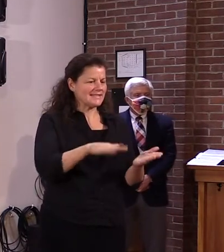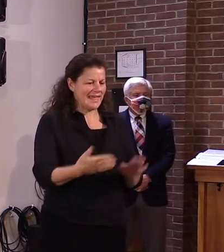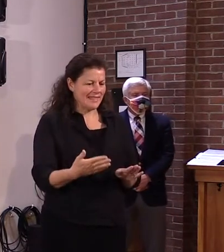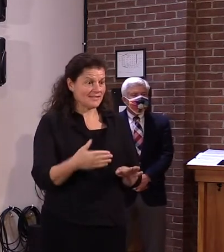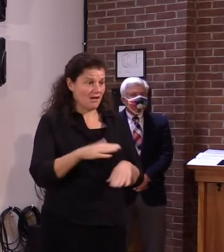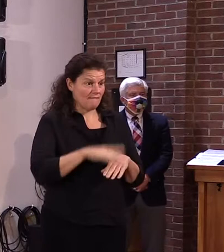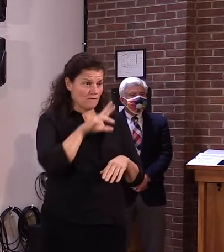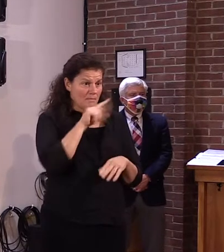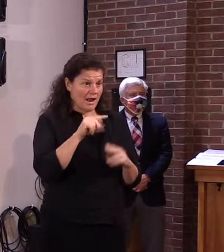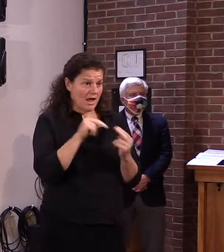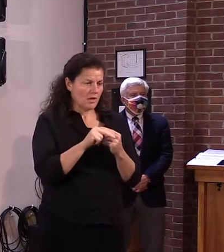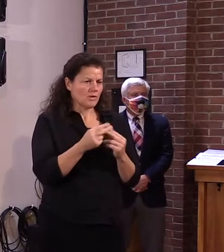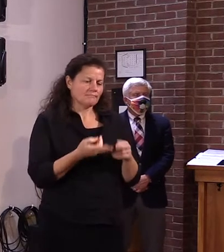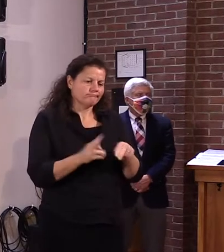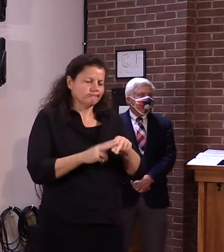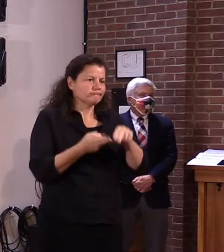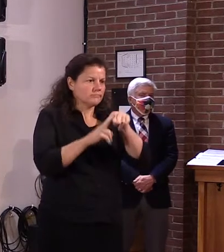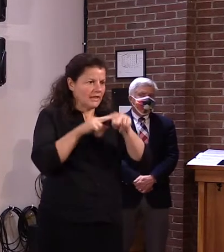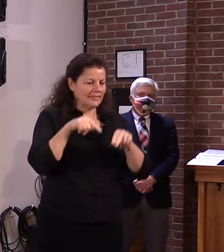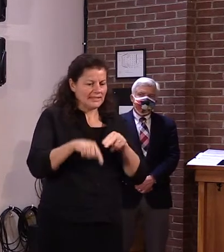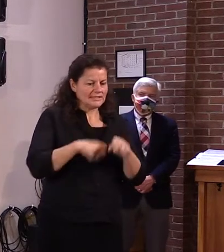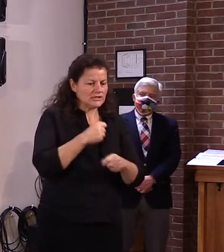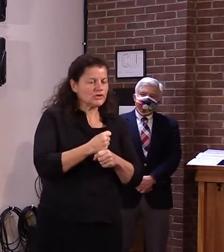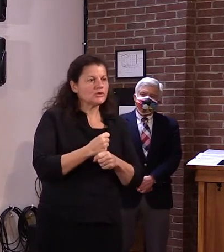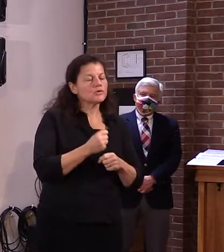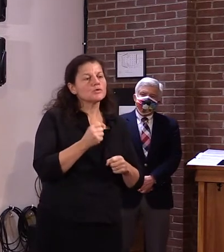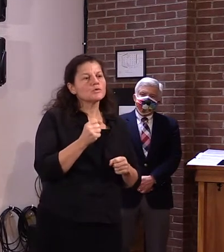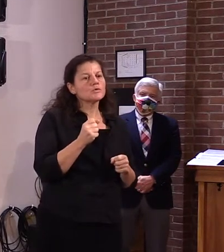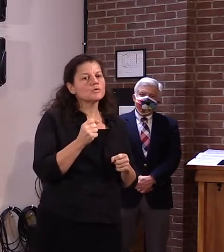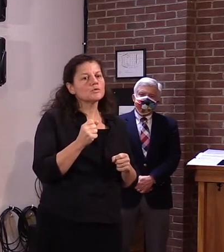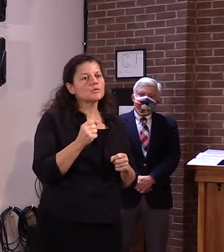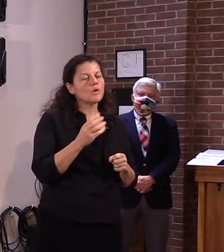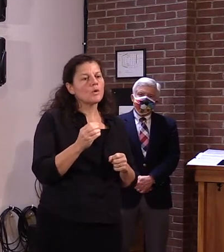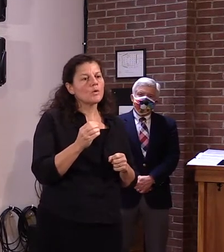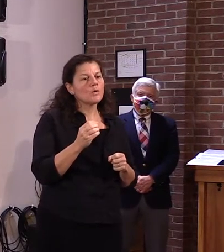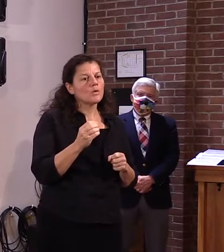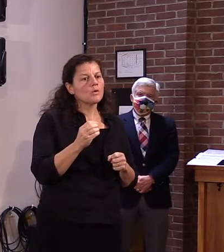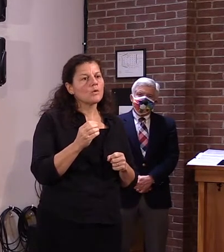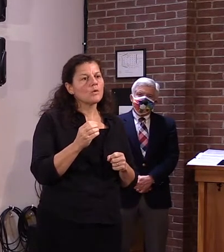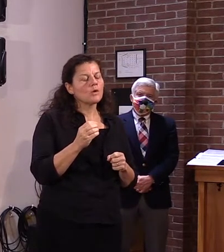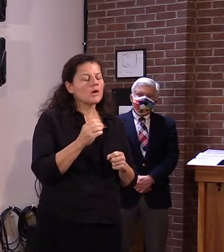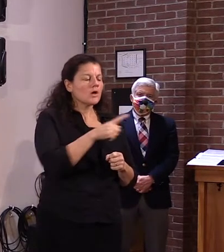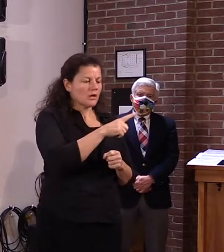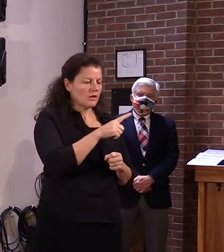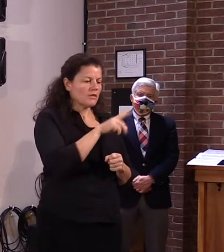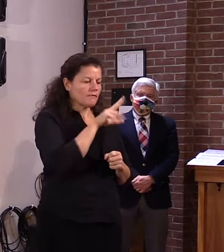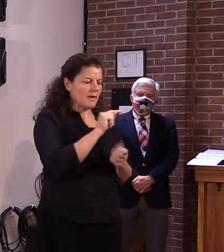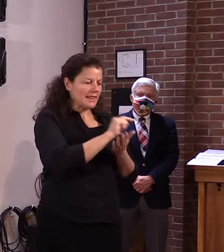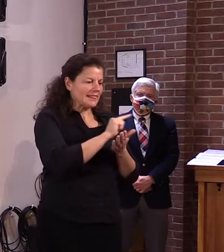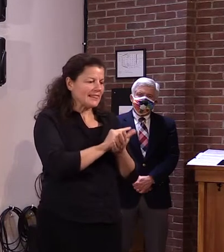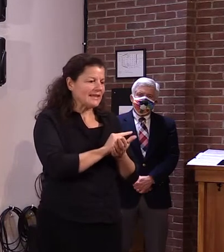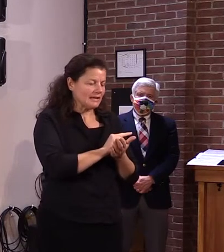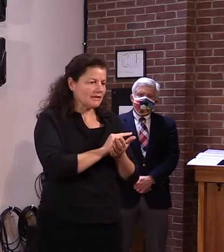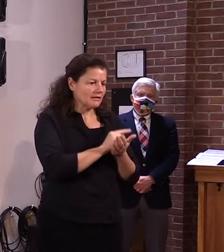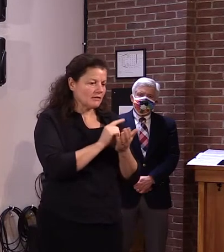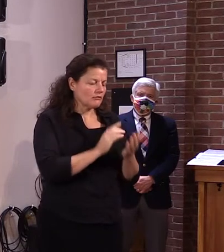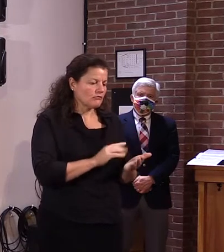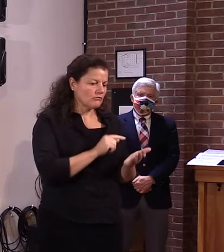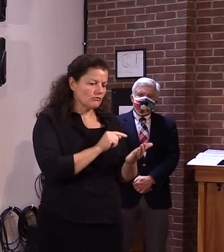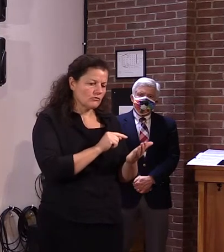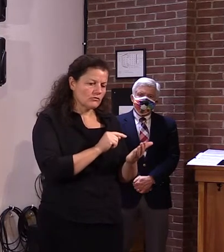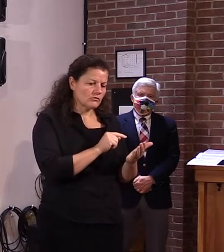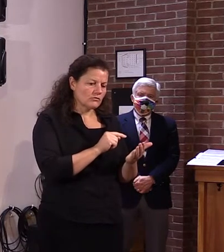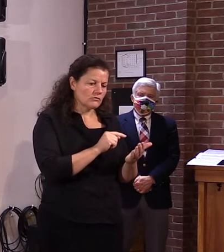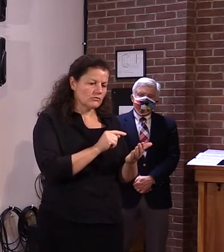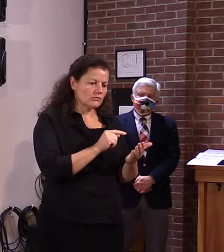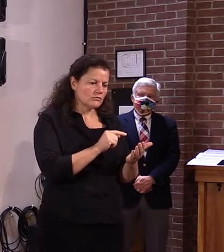denial was apparently based by legal counsel Rosemary Gurekowski it conflicts with the ruling your former public